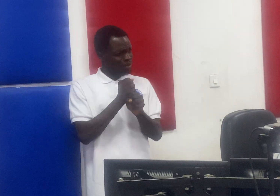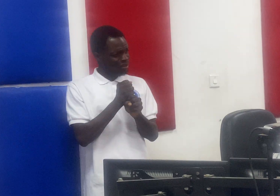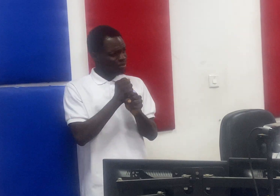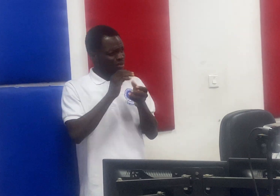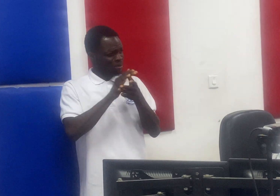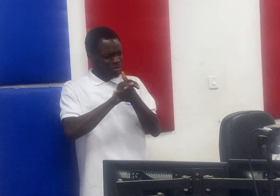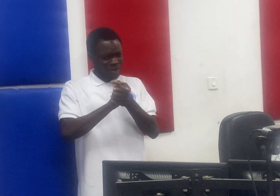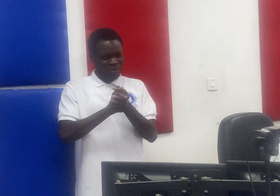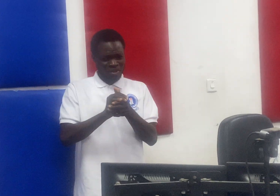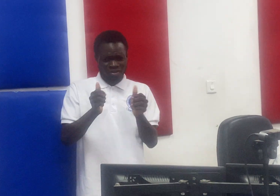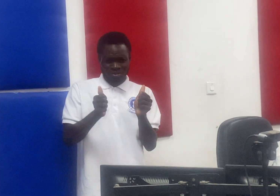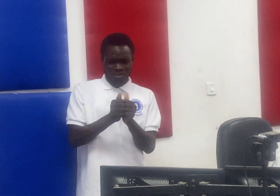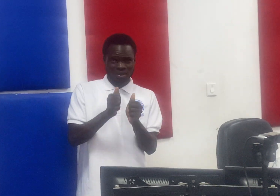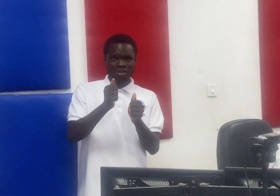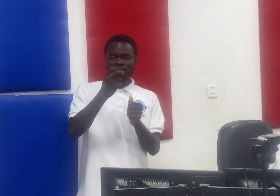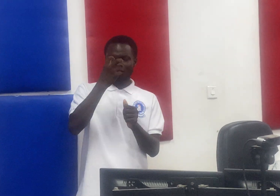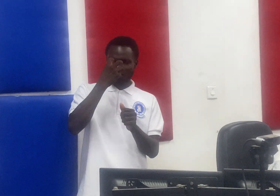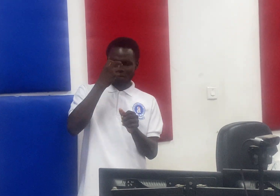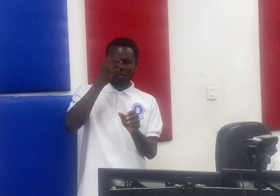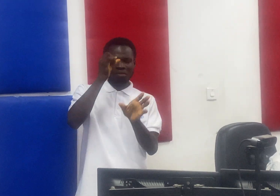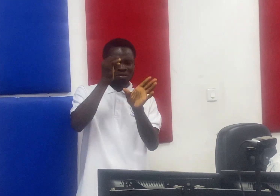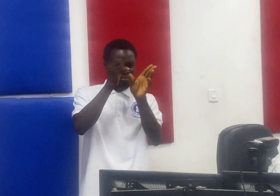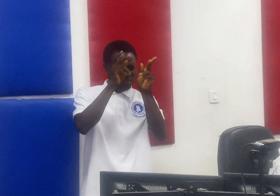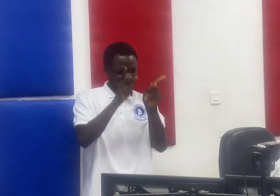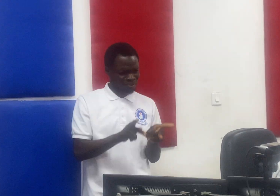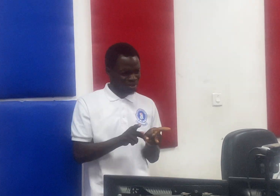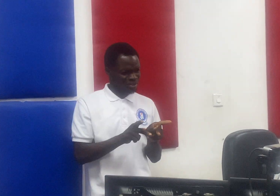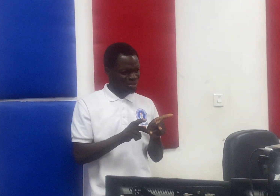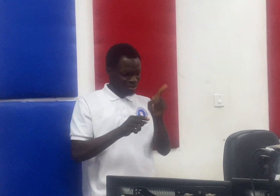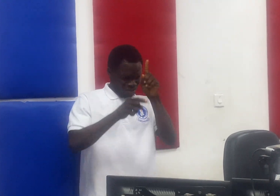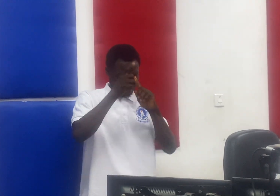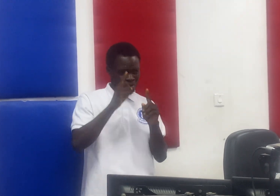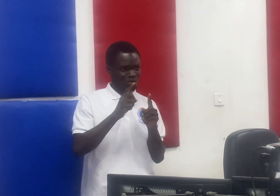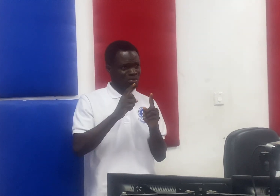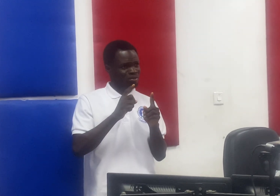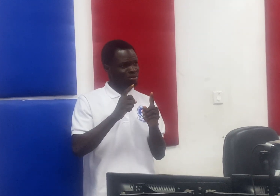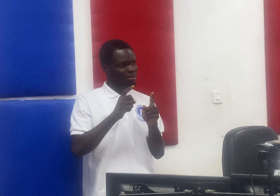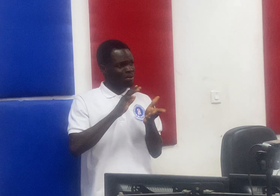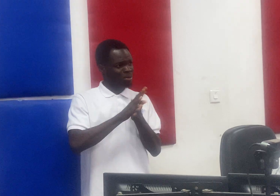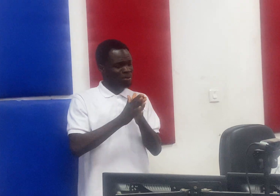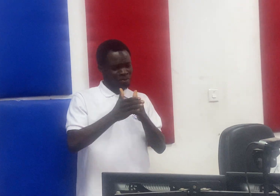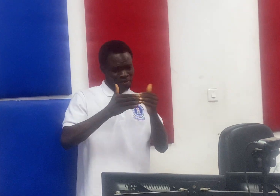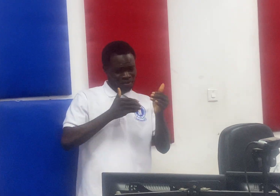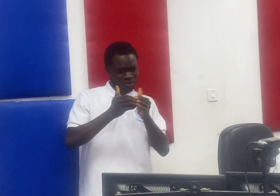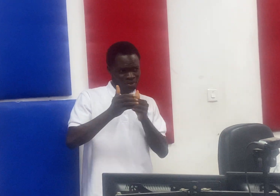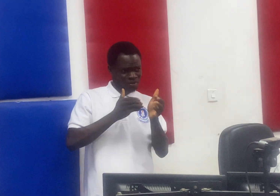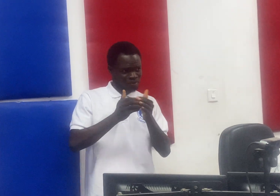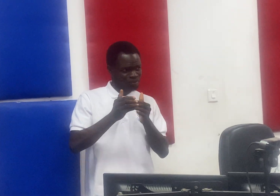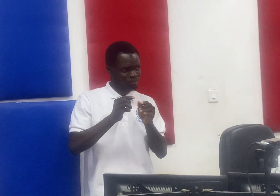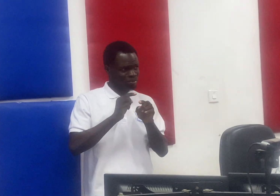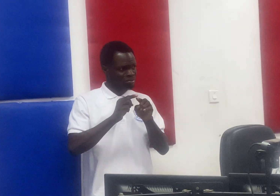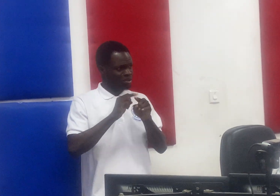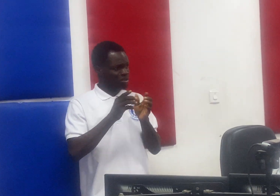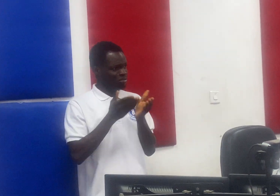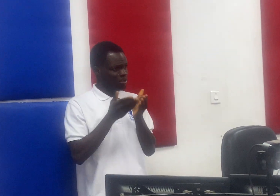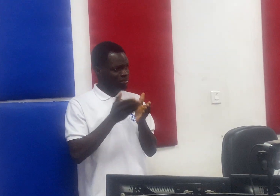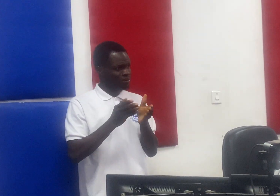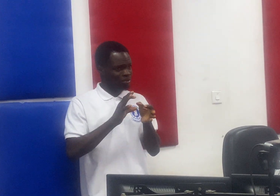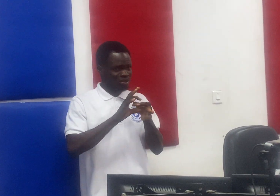feel comfortable with that blind person instead of maybe getting involved with a sighted person.